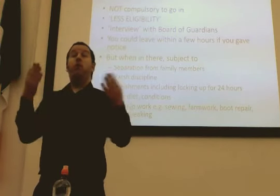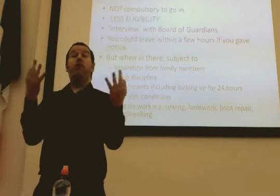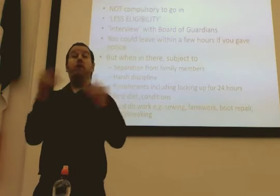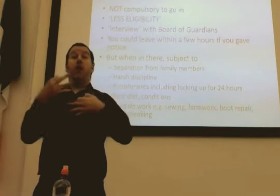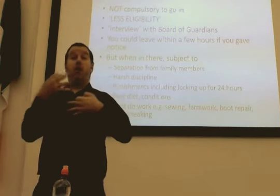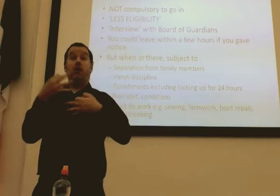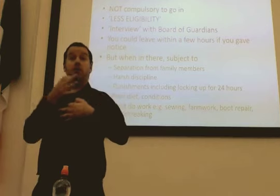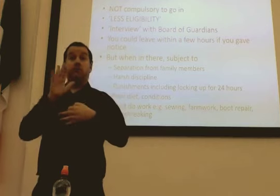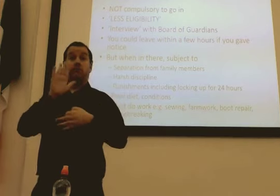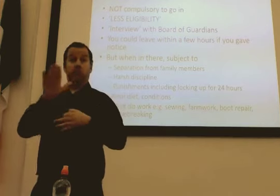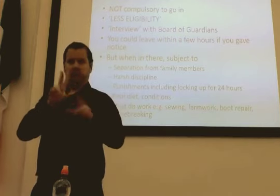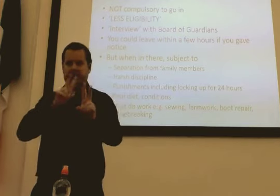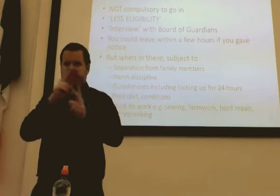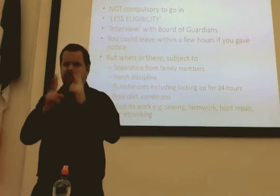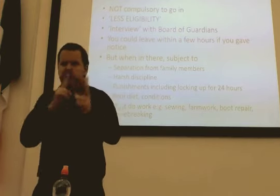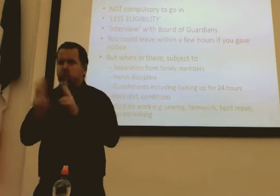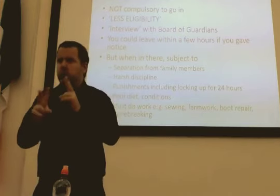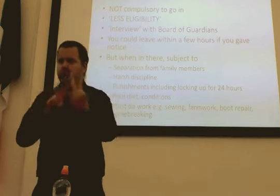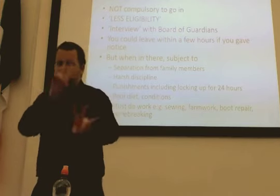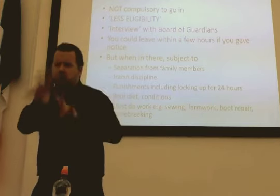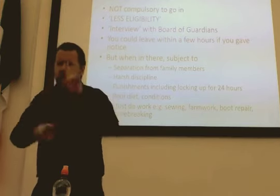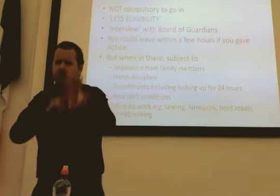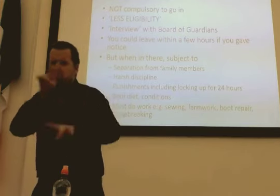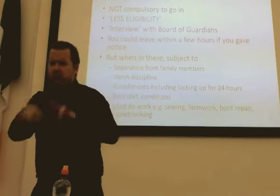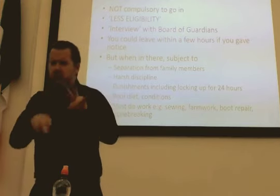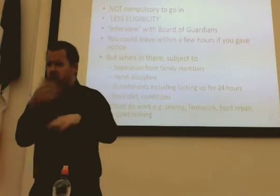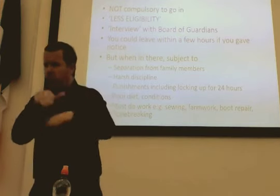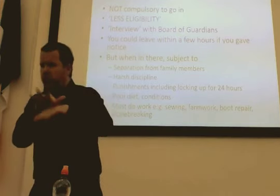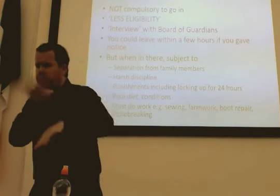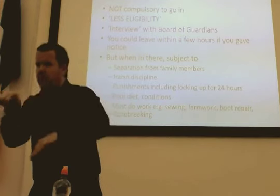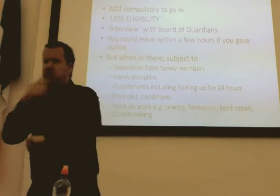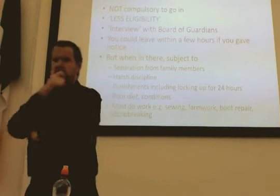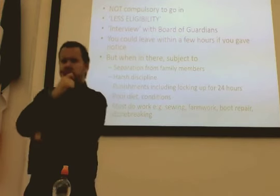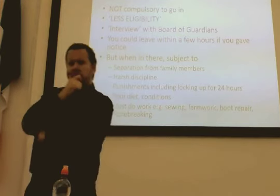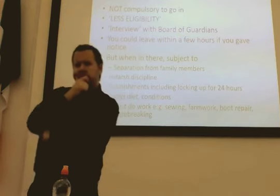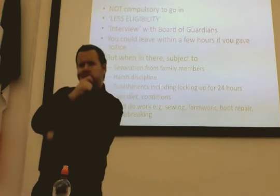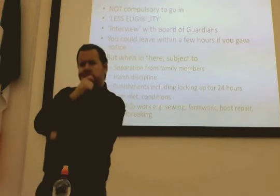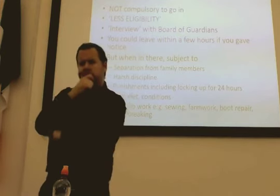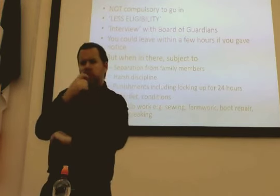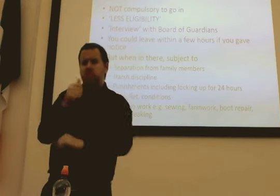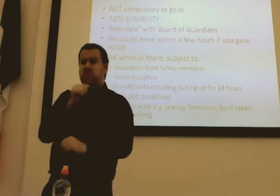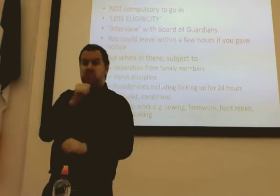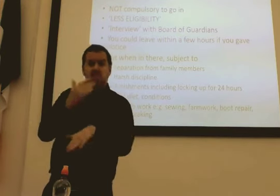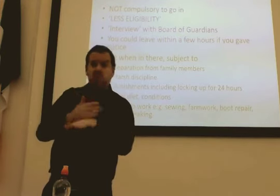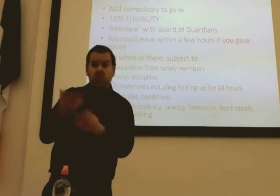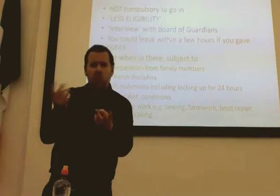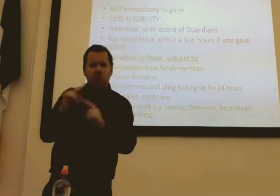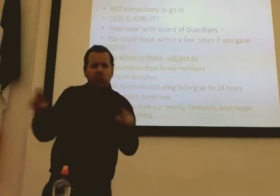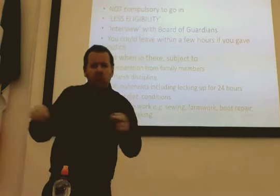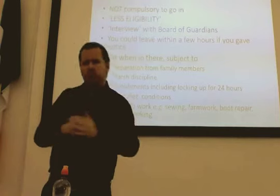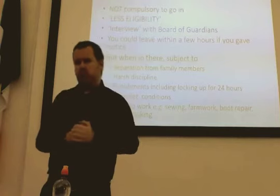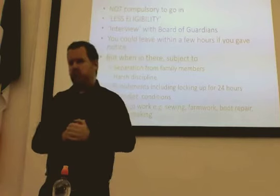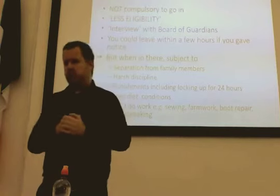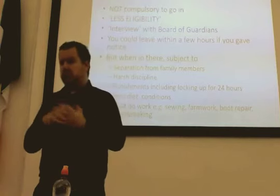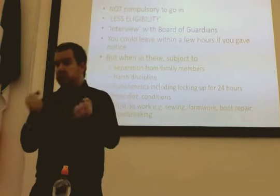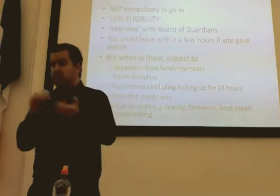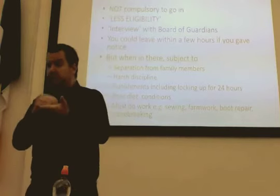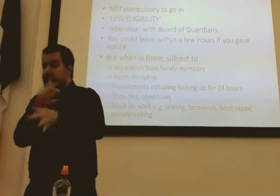So before you go into a workhouse, you have to do an interview with the Board of Guardians, who will question you, find out about your background, why could you